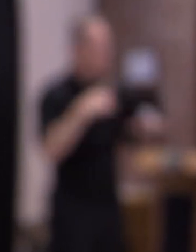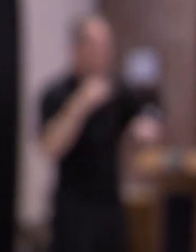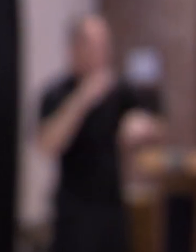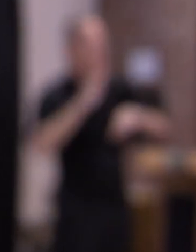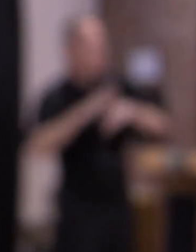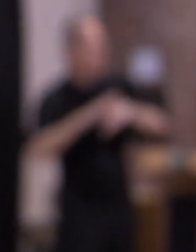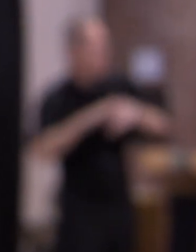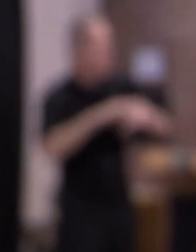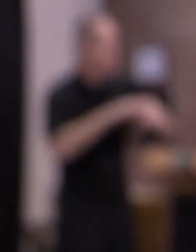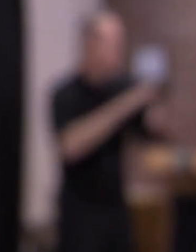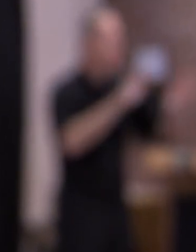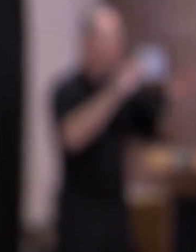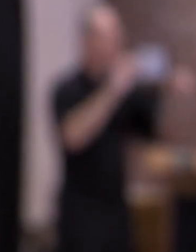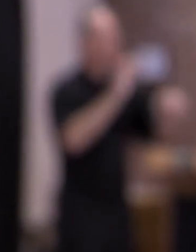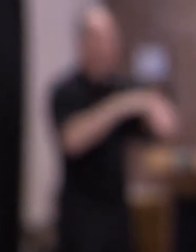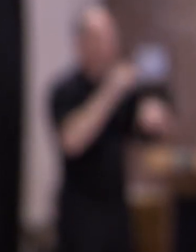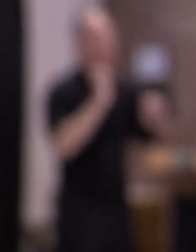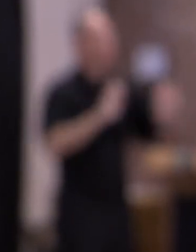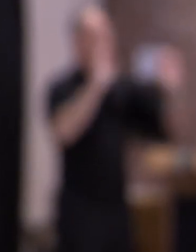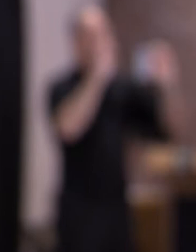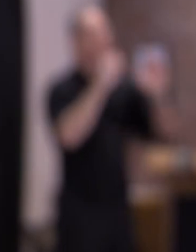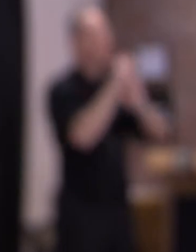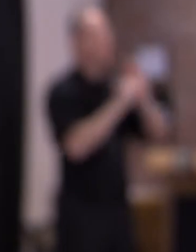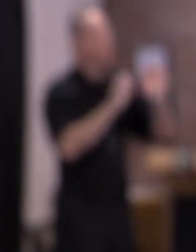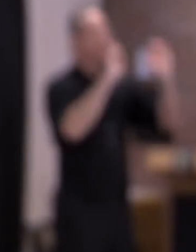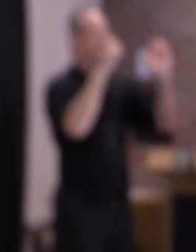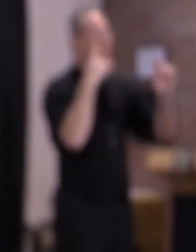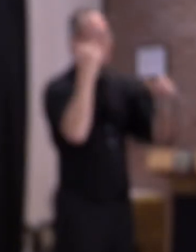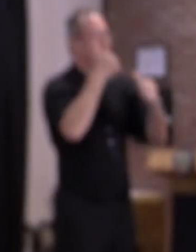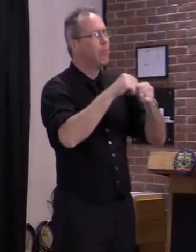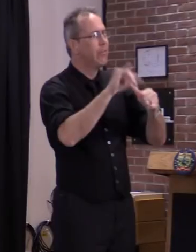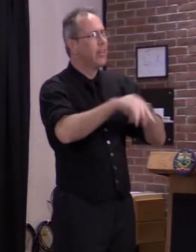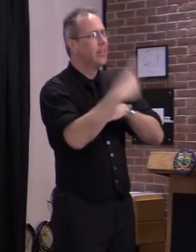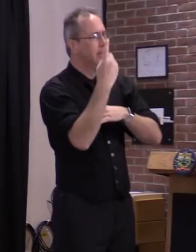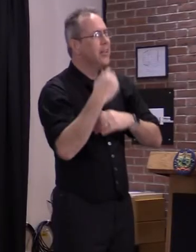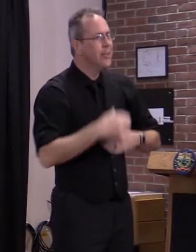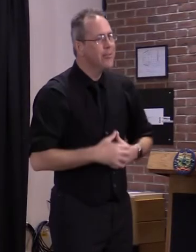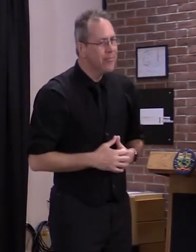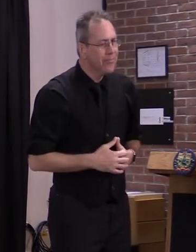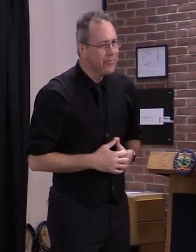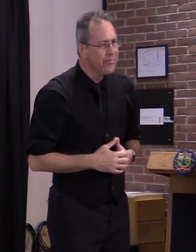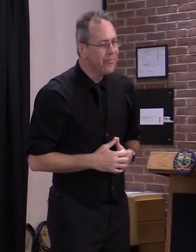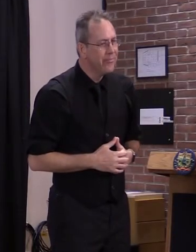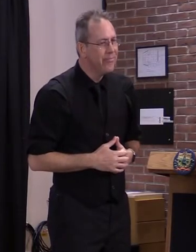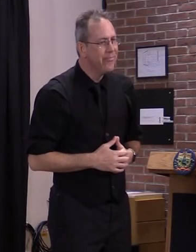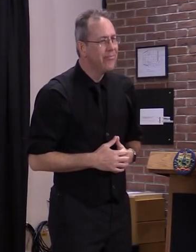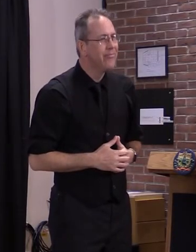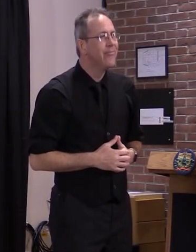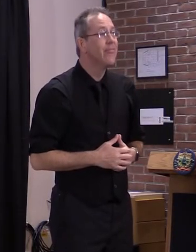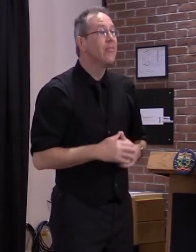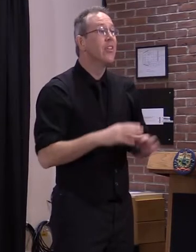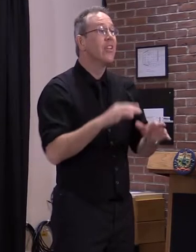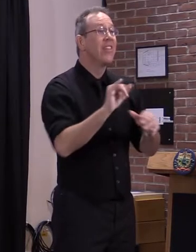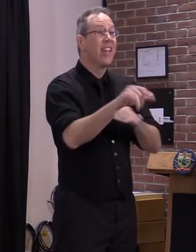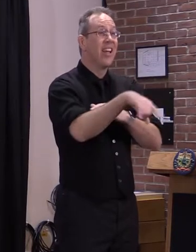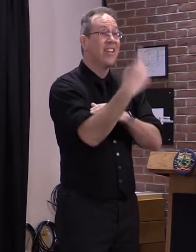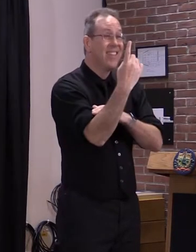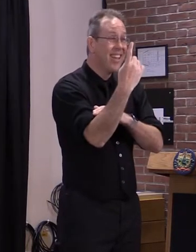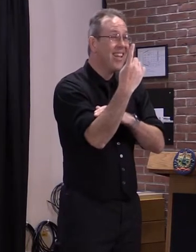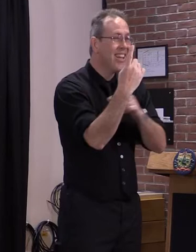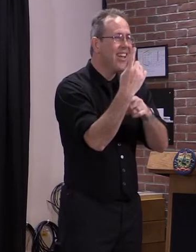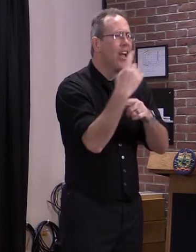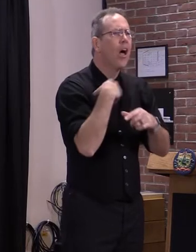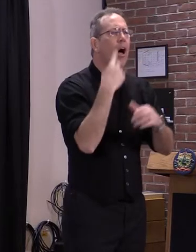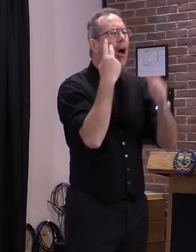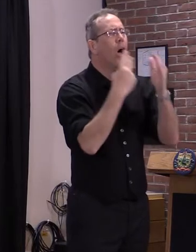an emergency declaration here in Vermont, I never expected that it would last 2 years. Not